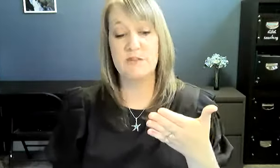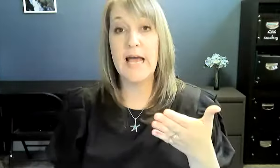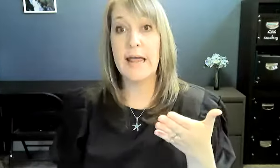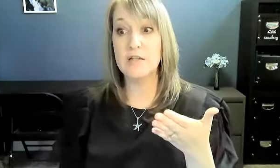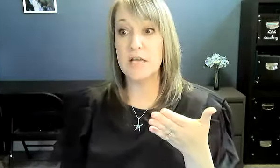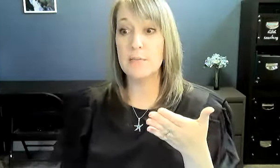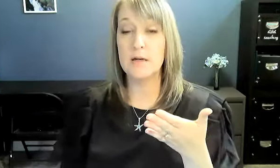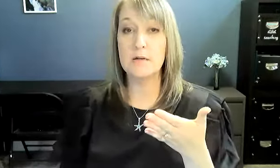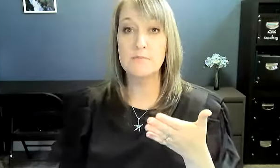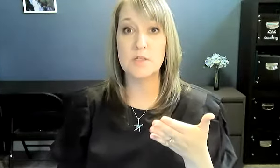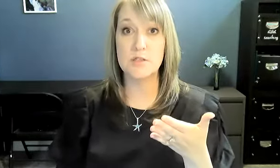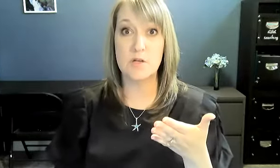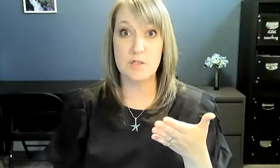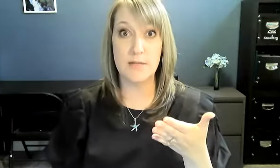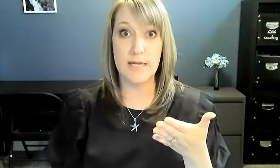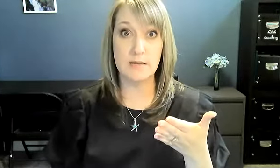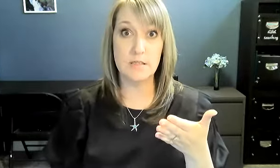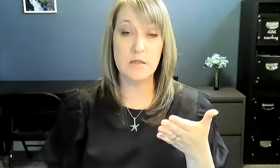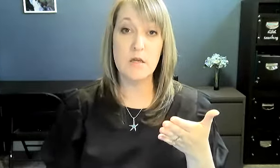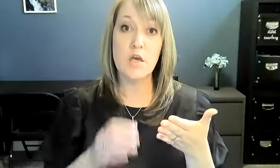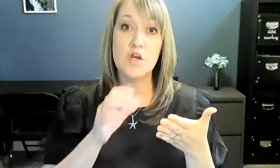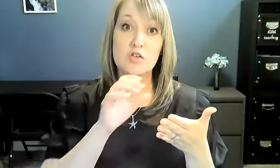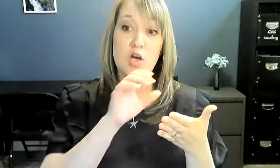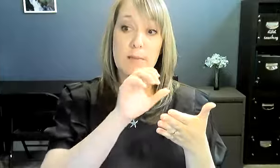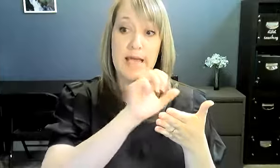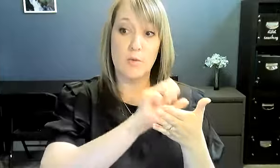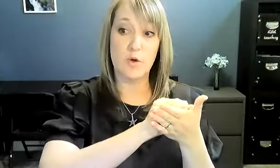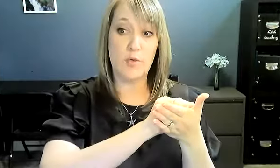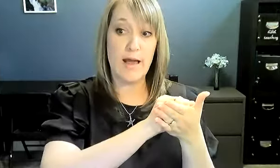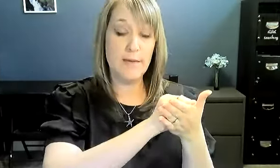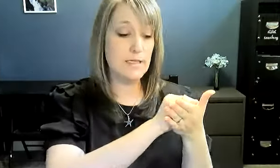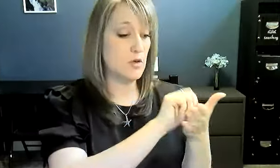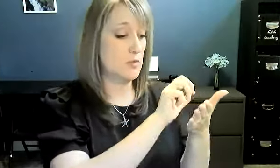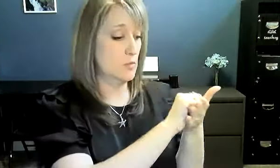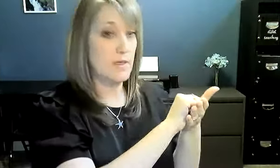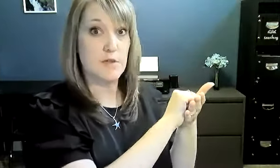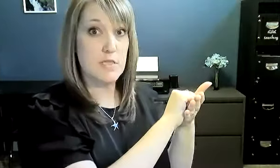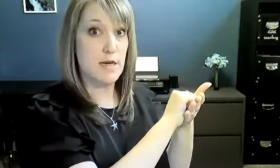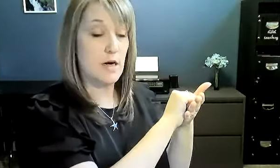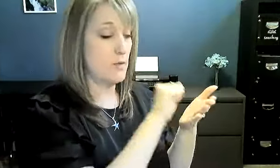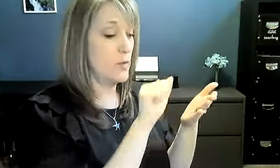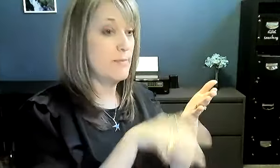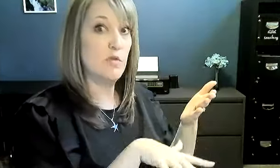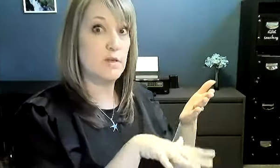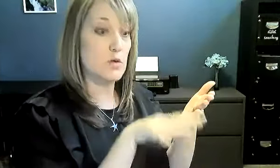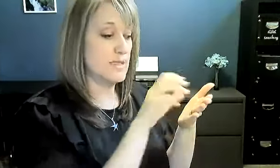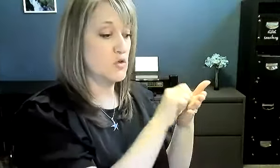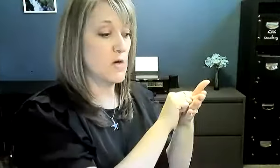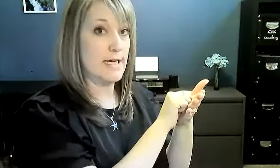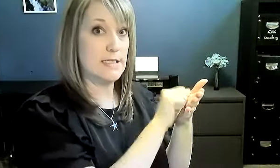flat hand shape here on your non-dominant hand. Your dominant hand will grab it, whatever's there, and remove it or subtract it.